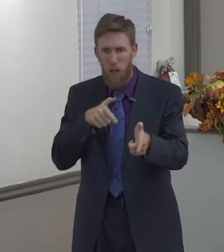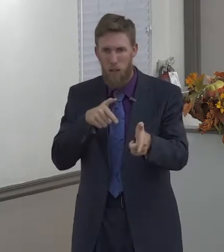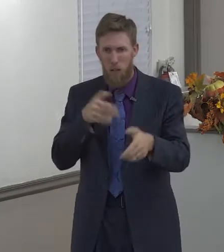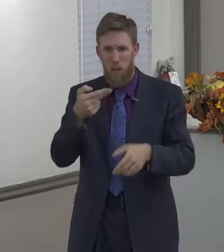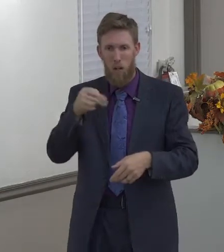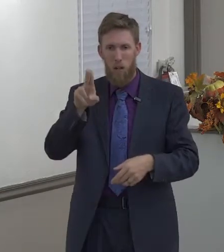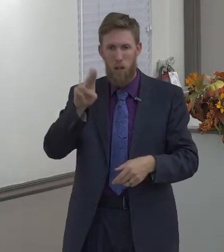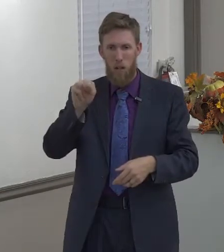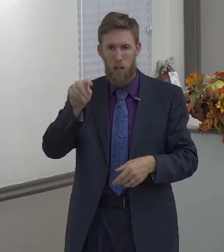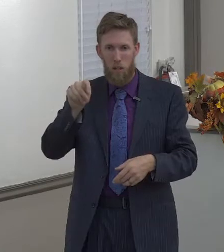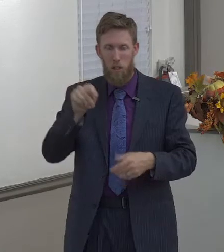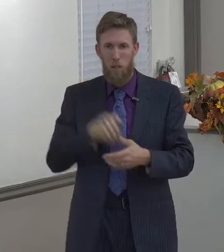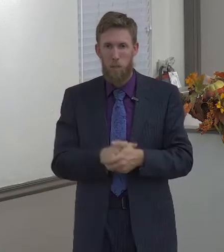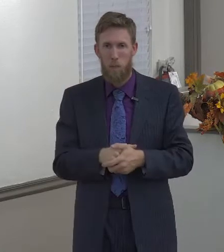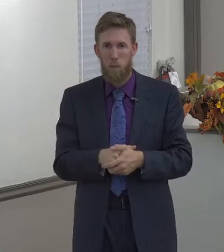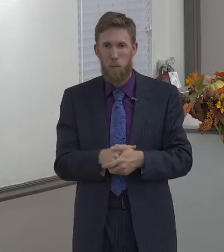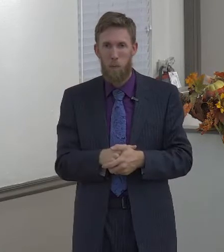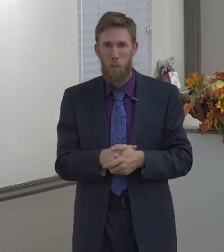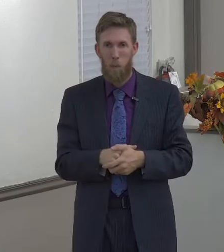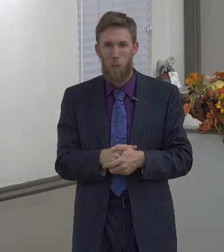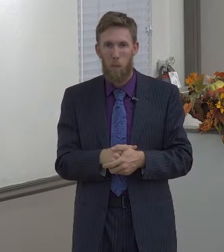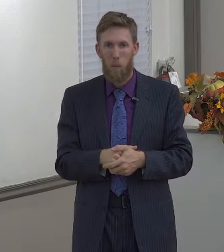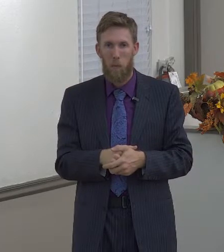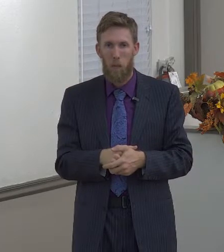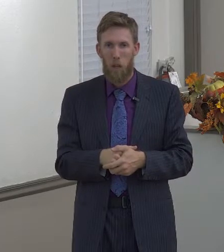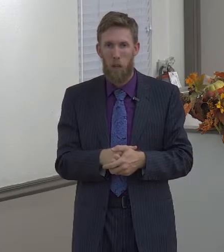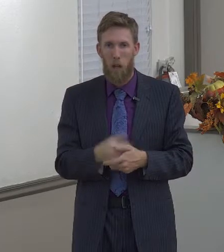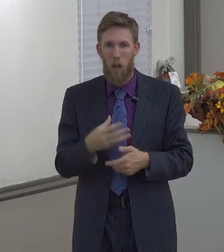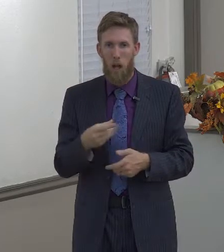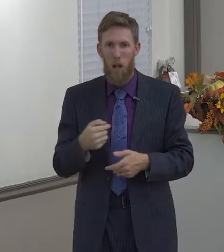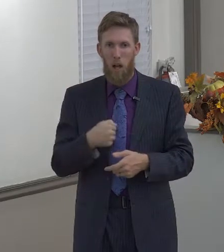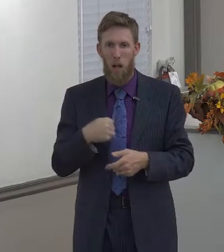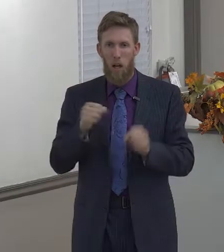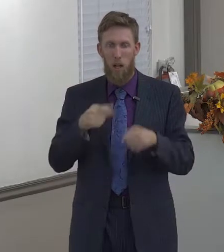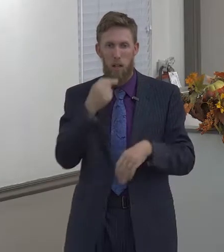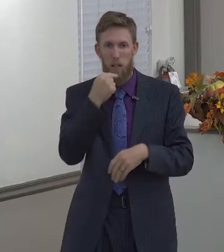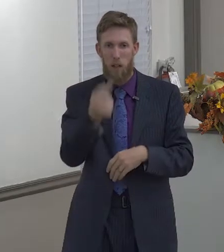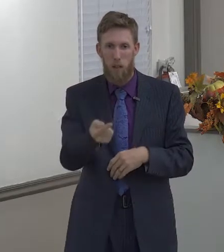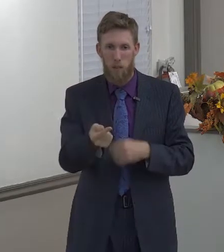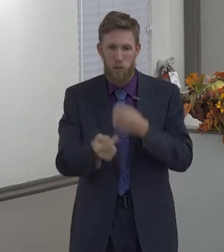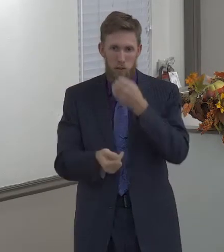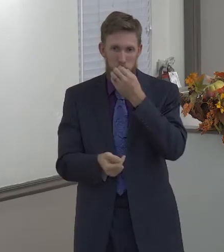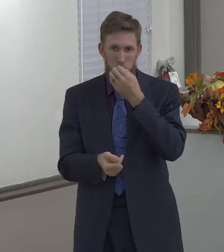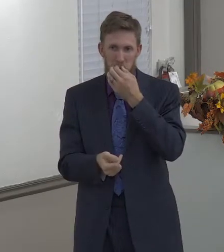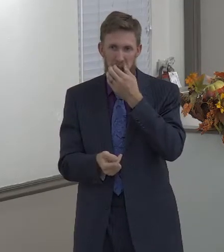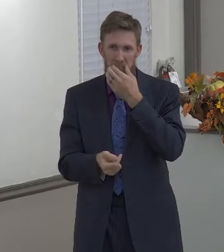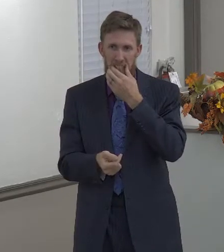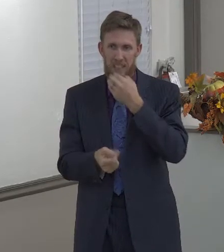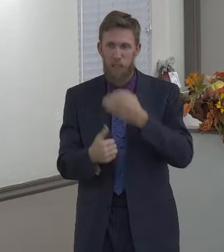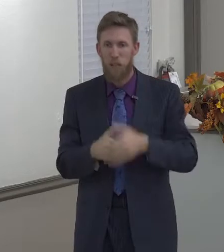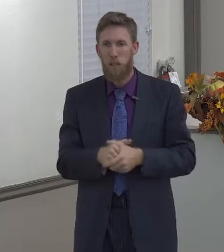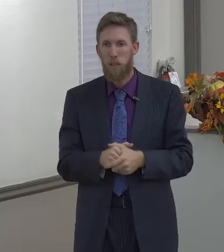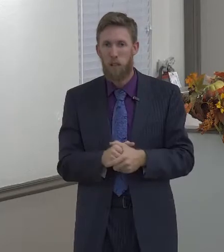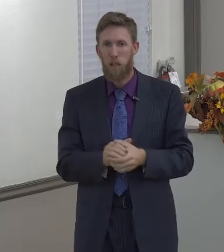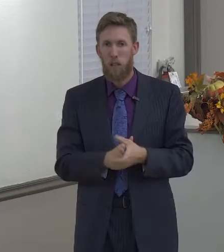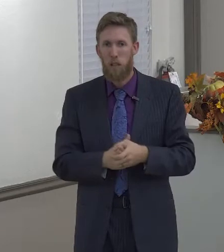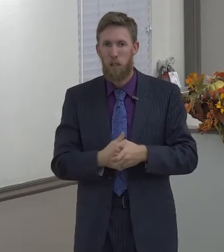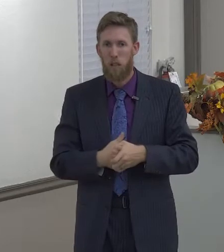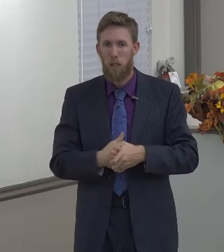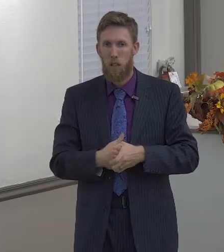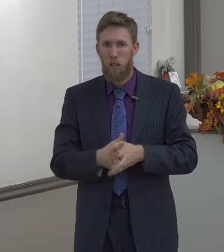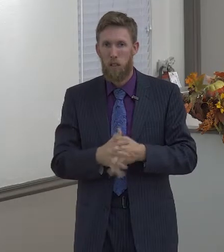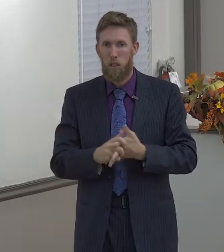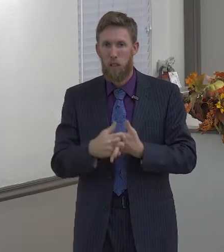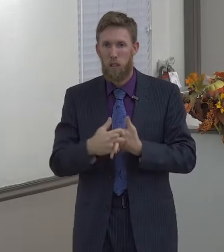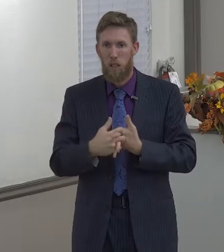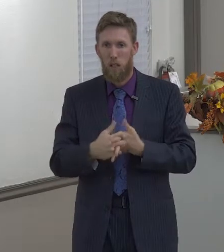where they are. They're on the private property right outside of where I'm allowed to hunt. I guarantee you they are